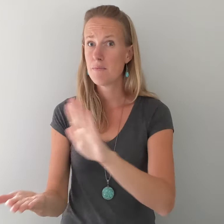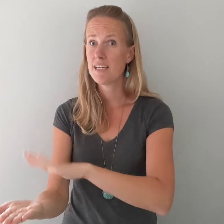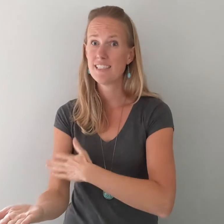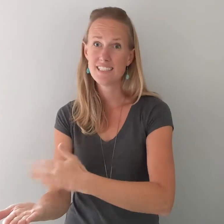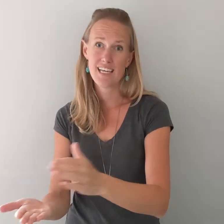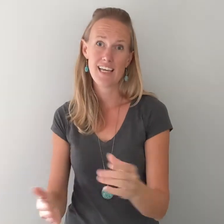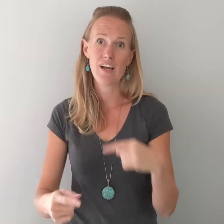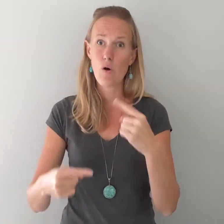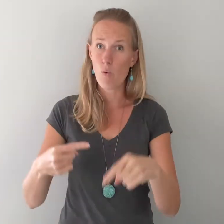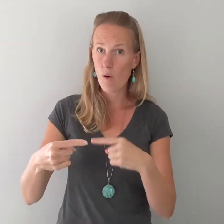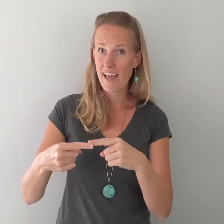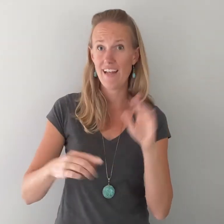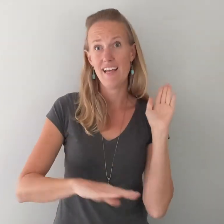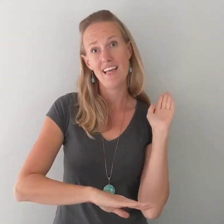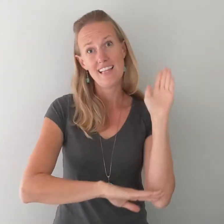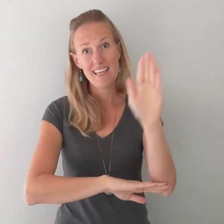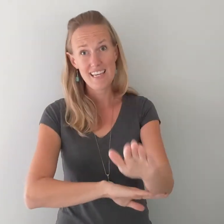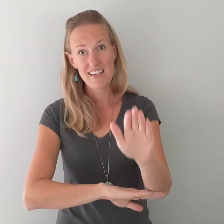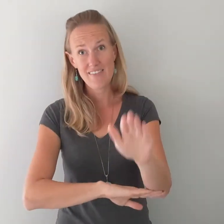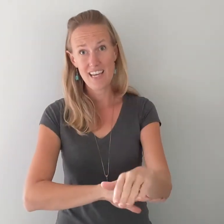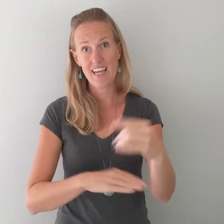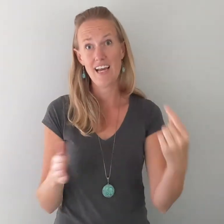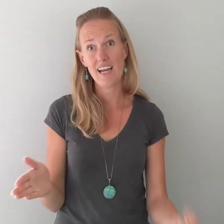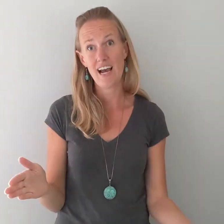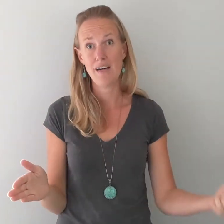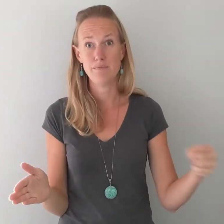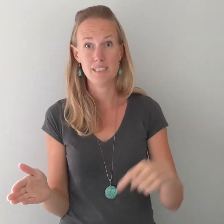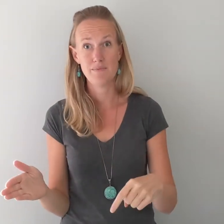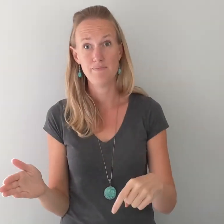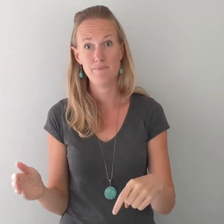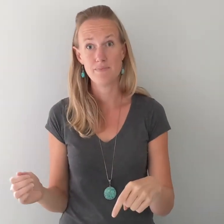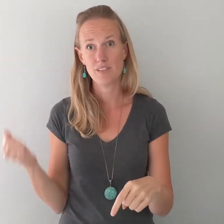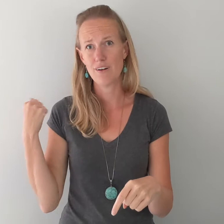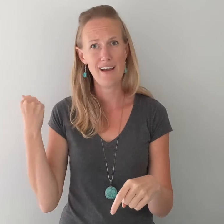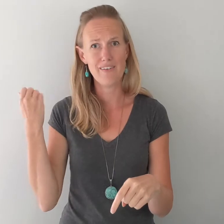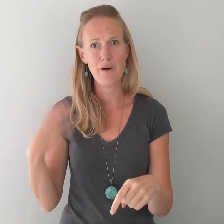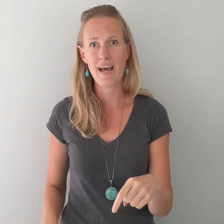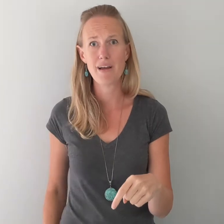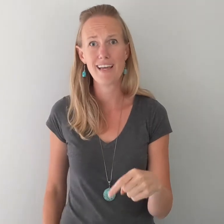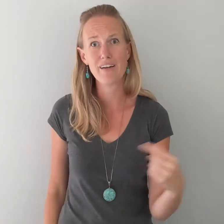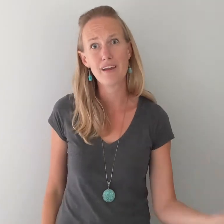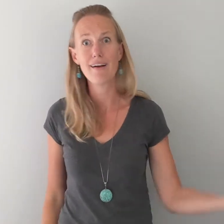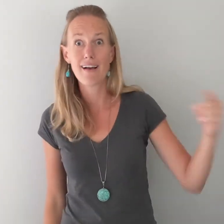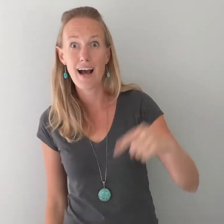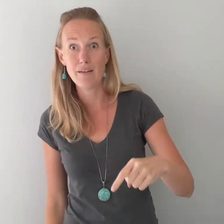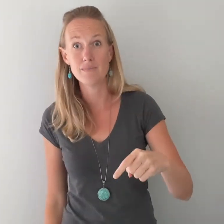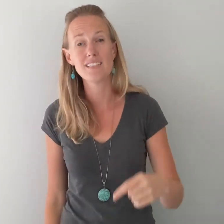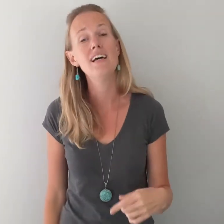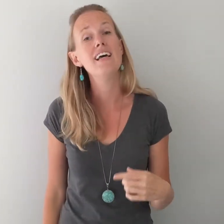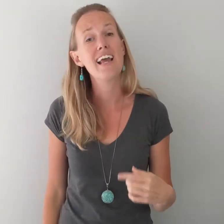be singing when the evening comes. Sorry, I don't know why I had my hand out there. Comes. Okay,